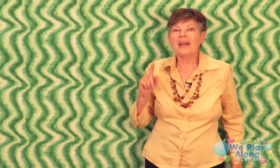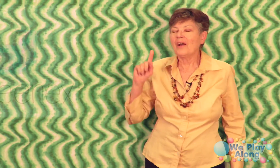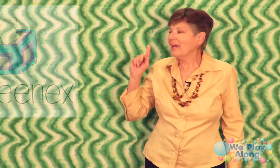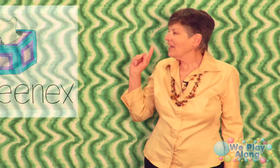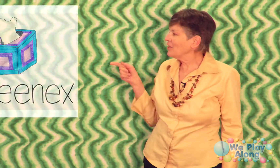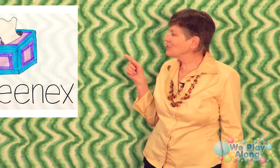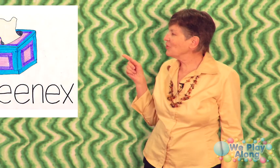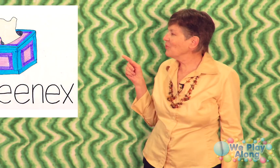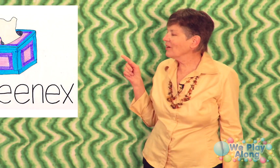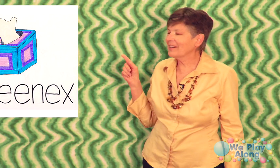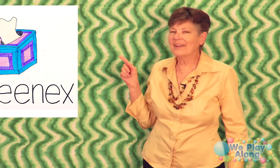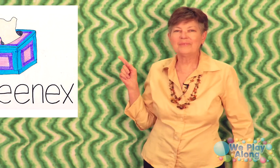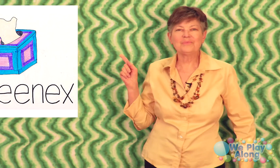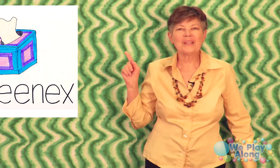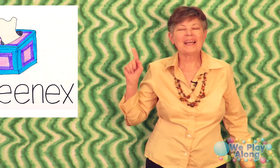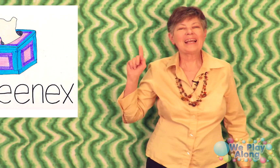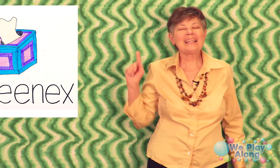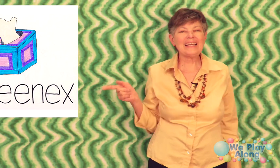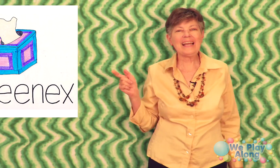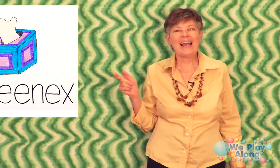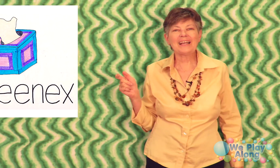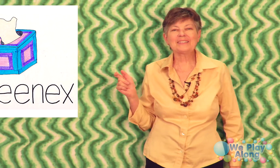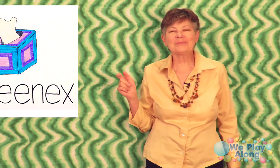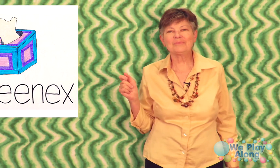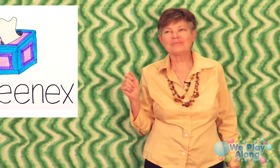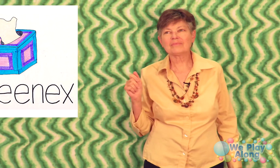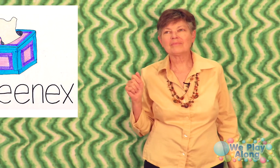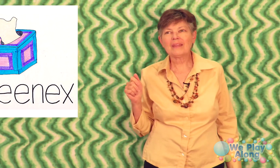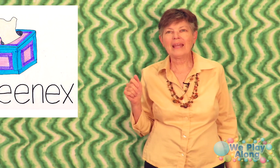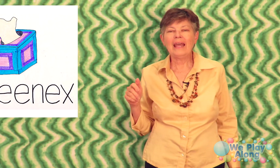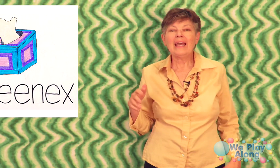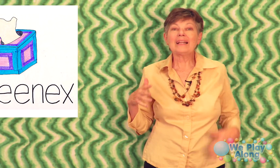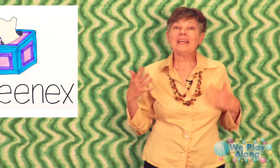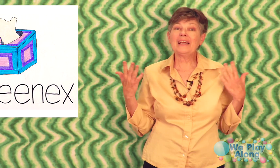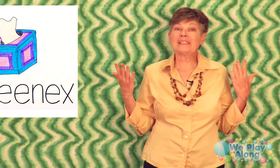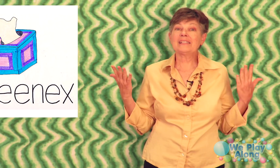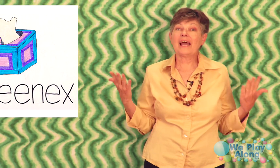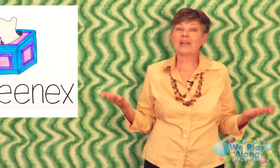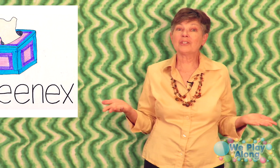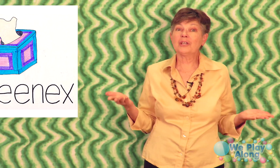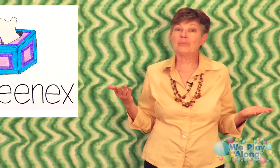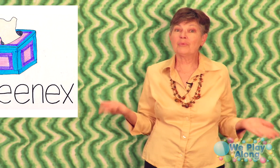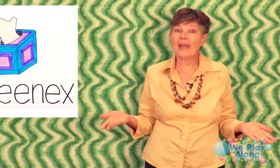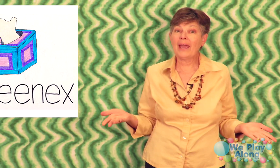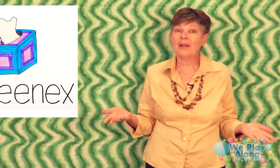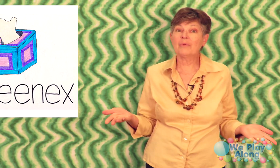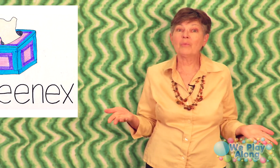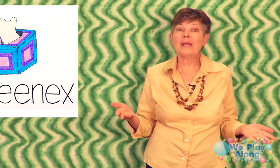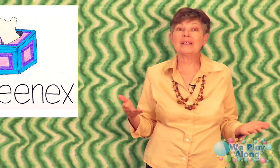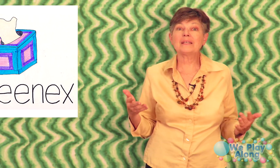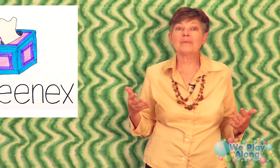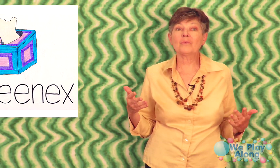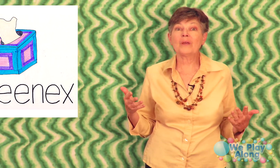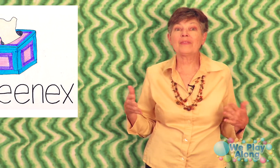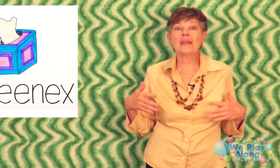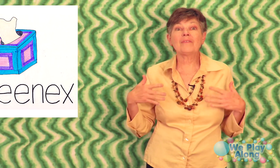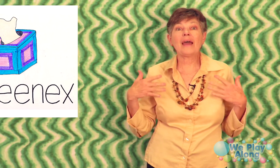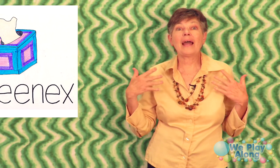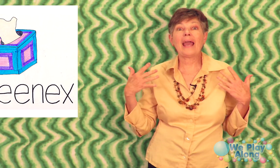Now, here's a word, Klneex. Klneex is actually a brand, but we think of that